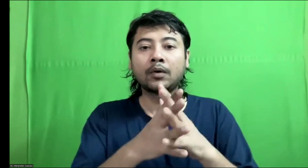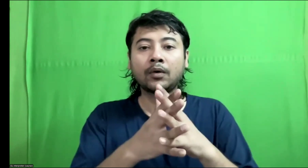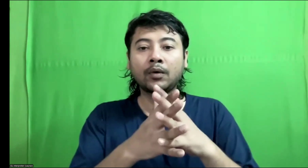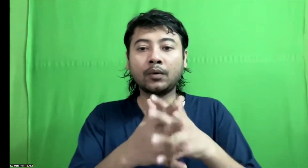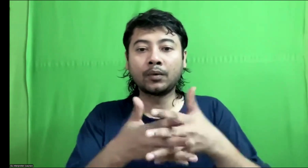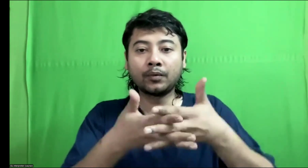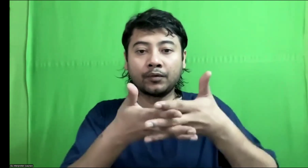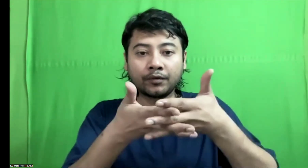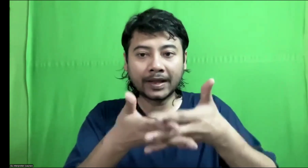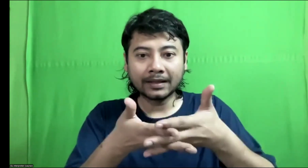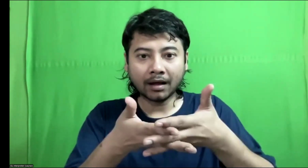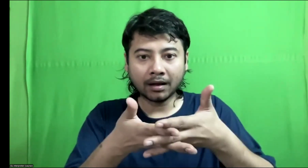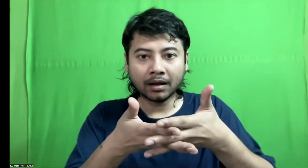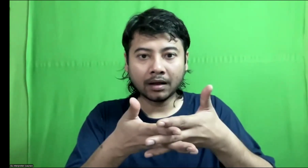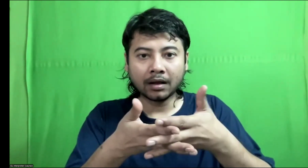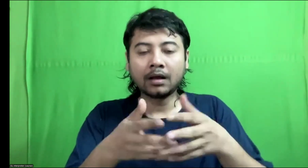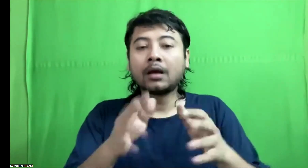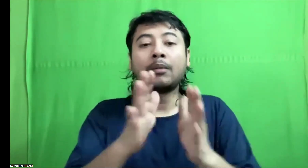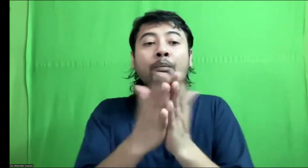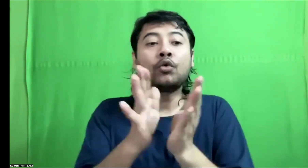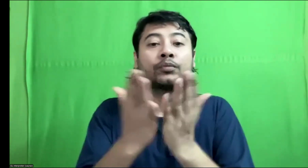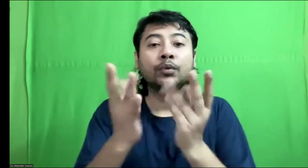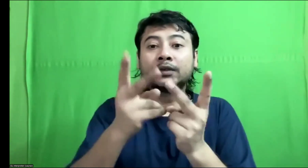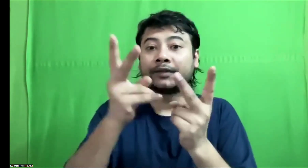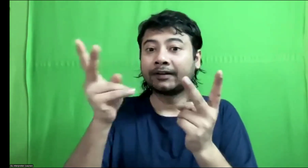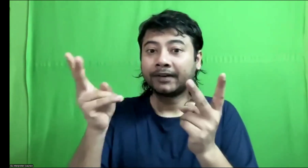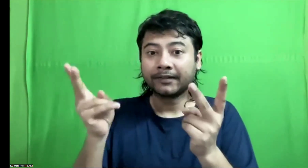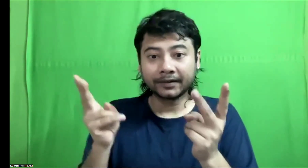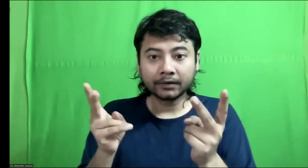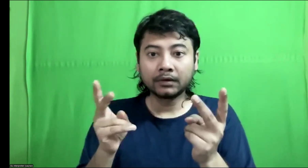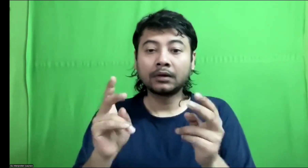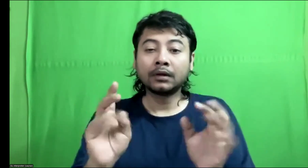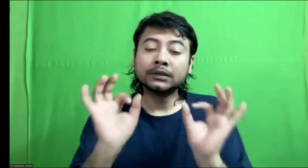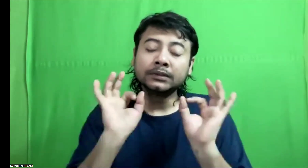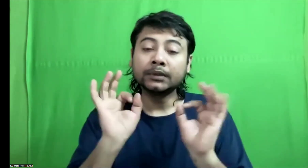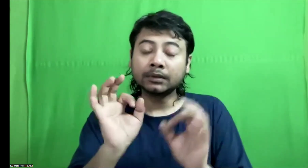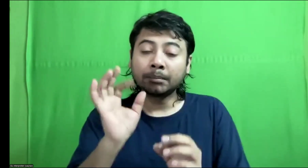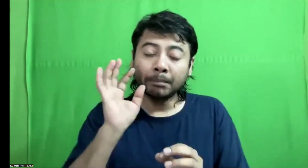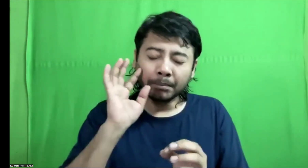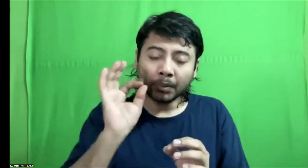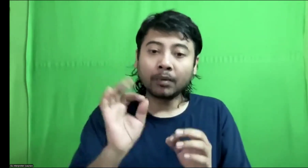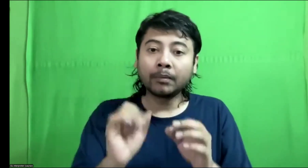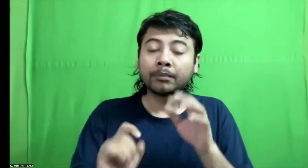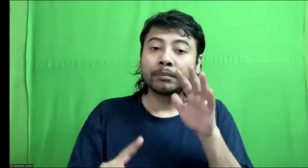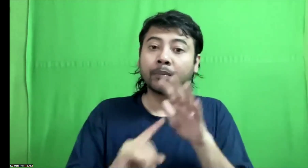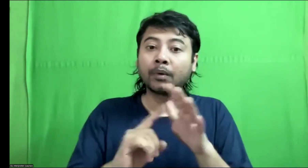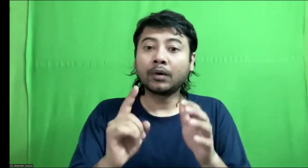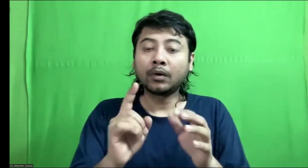Among the rivers, there are so many rivers in our country. Among the rivers, Ganga is the best river. It's a topmost